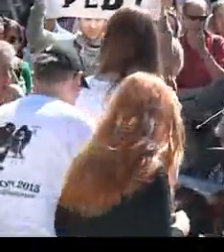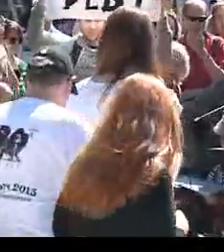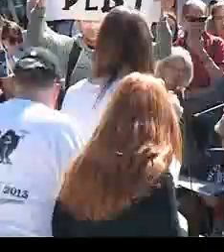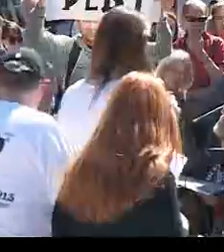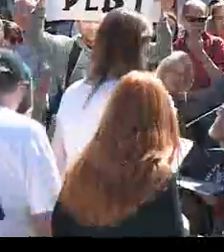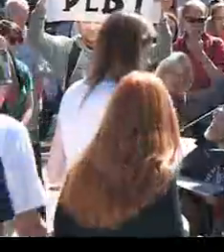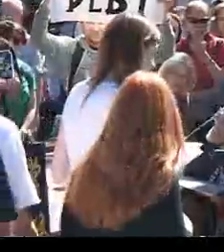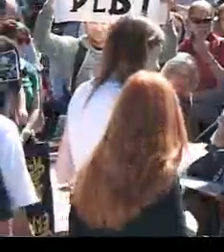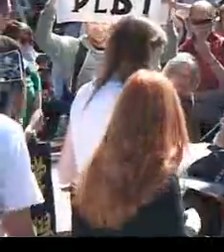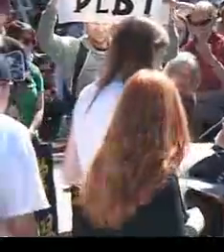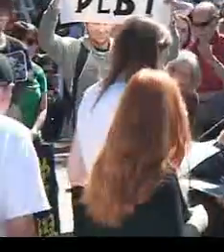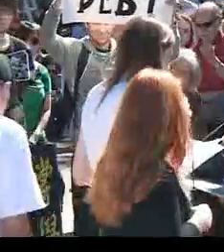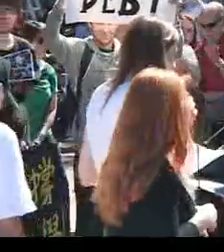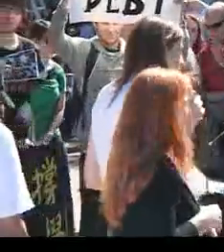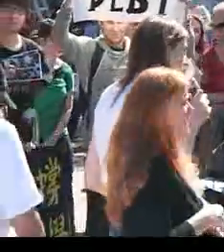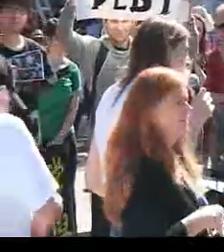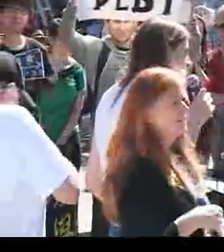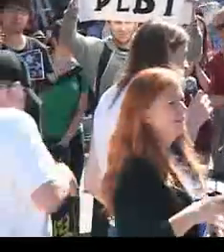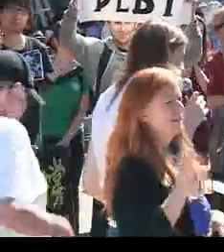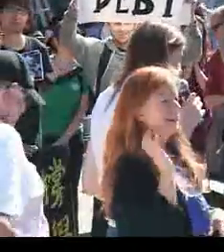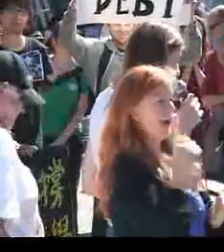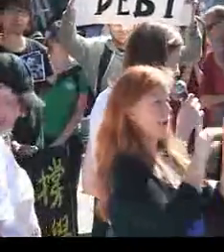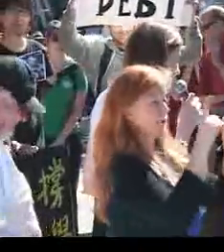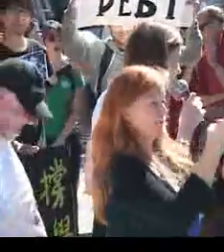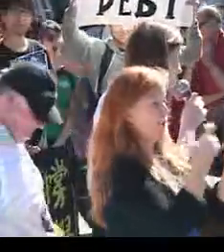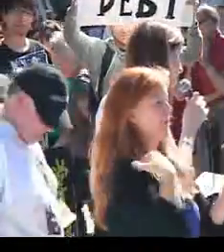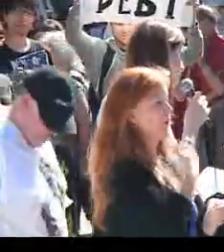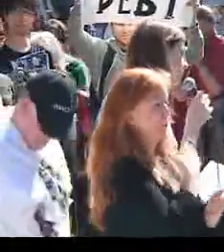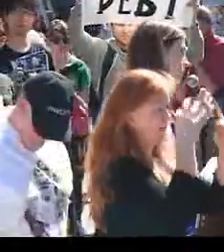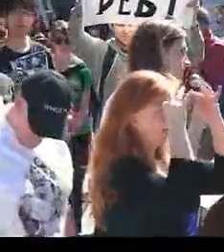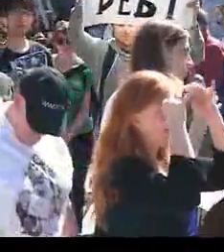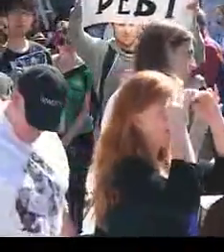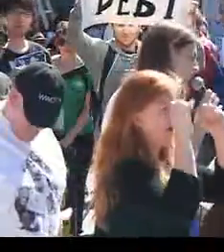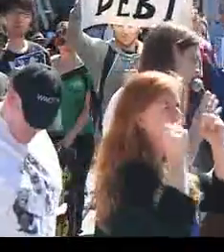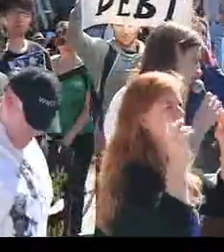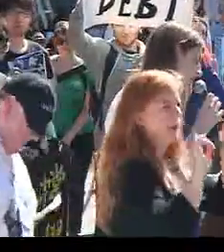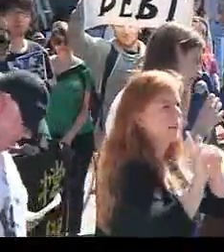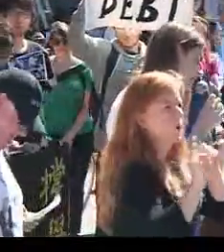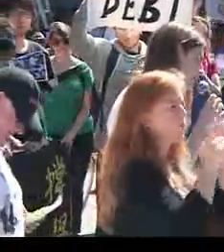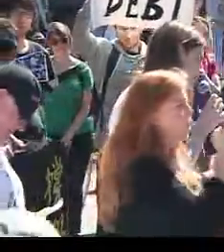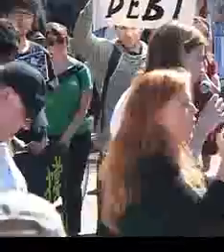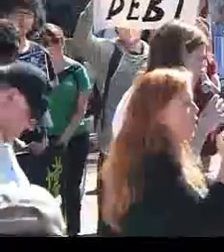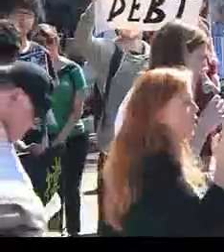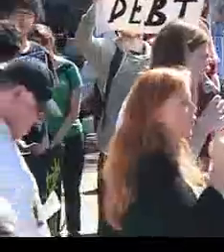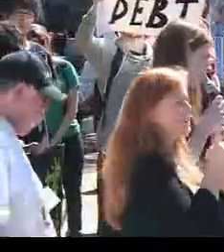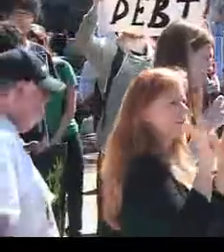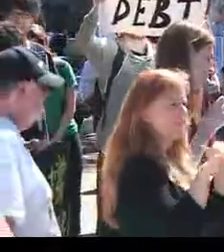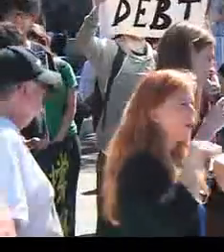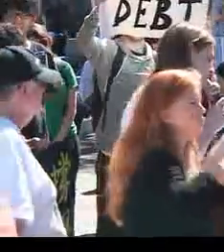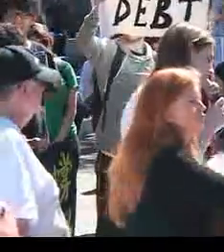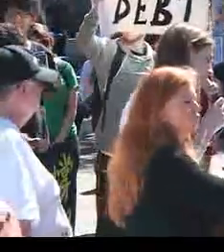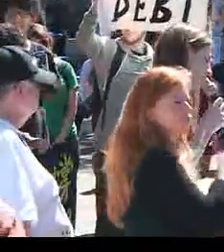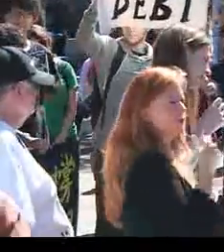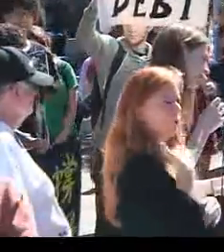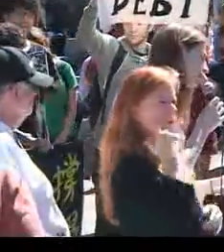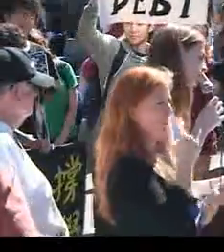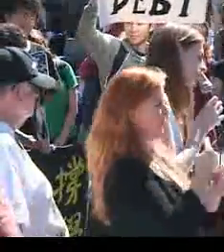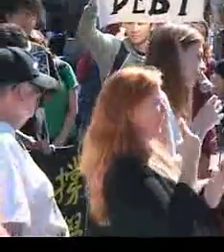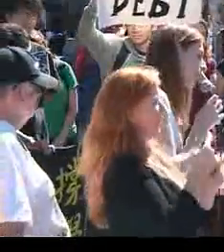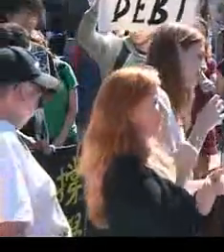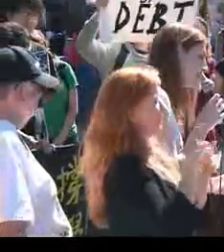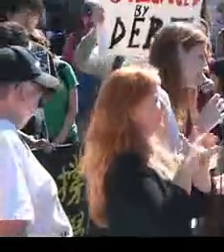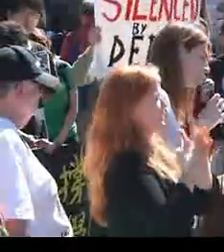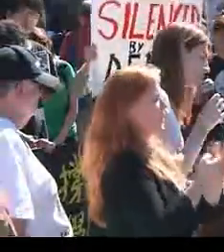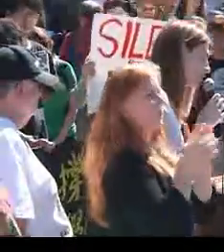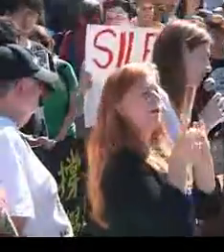Can I hold it? Yeah. In our department, we think a lot about words and their force. So I thought it would be appropriate for me to start